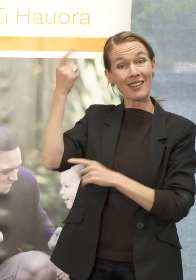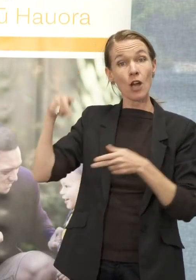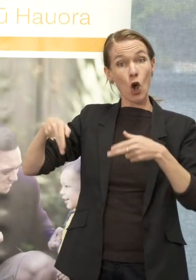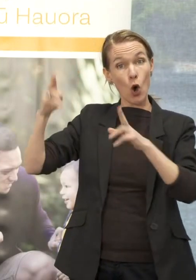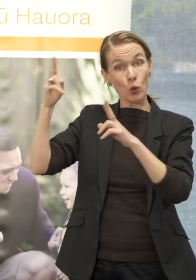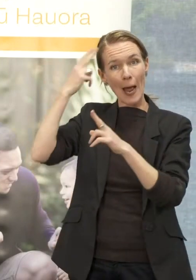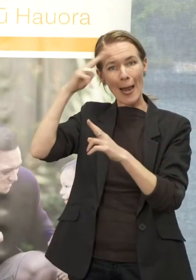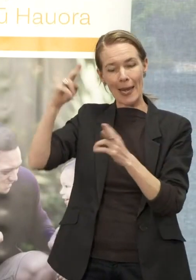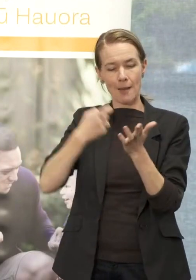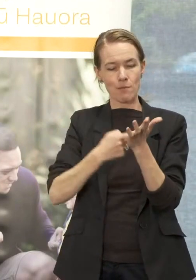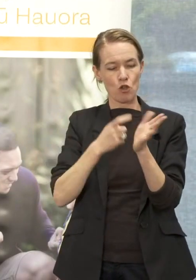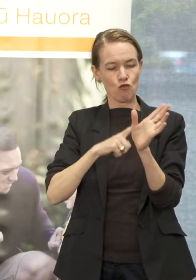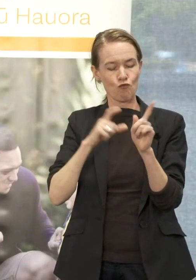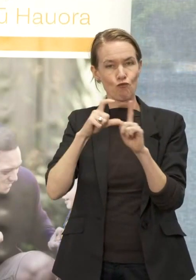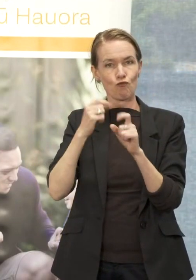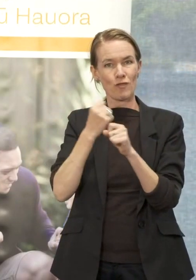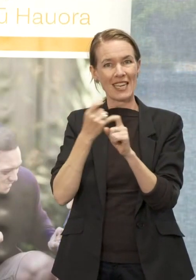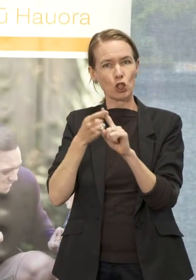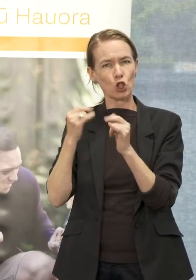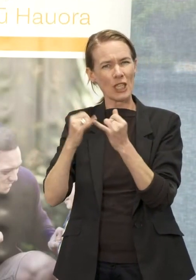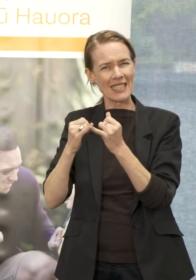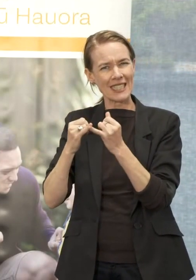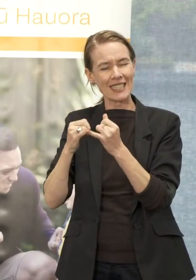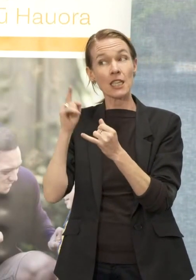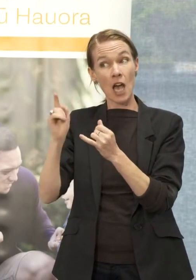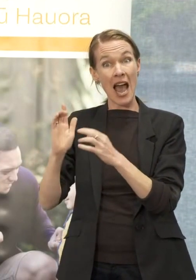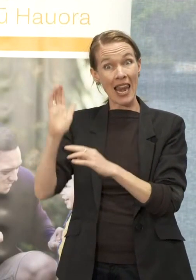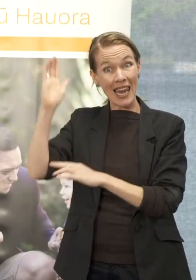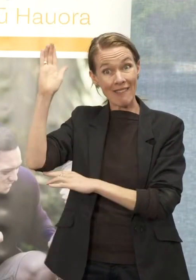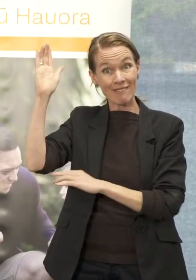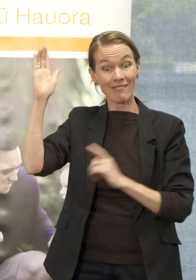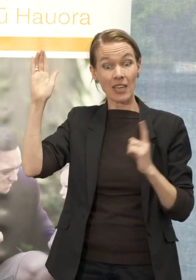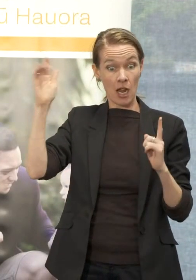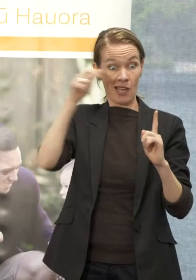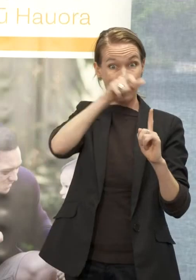button on a lift shortly after someone with COVID used it.